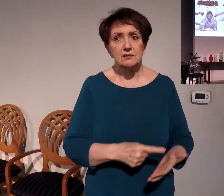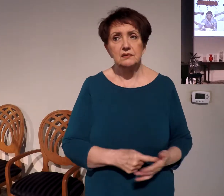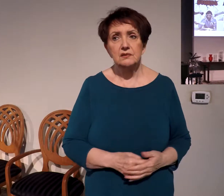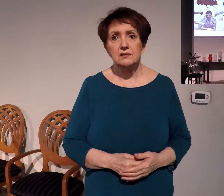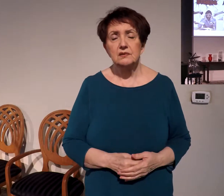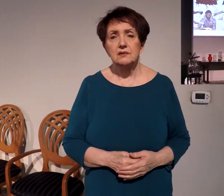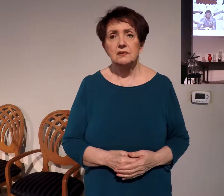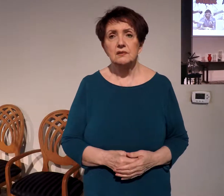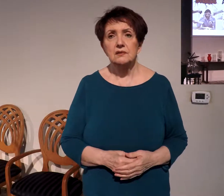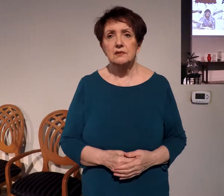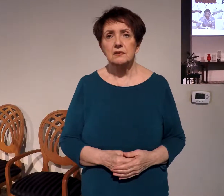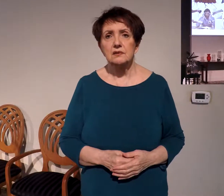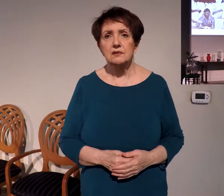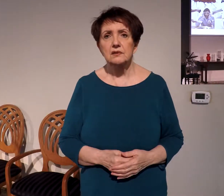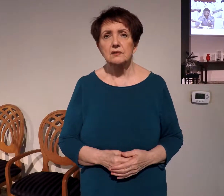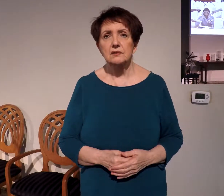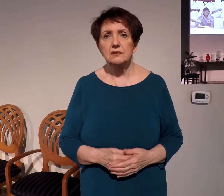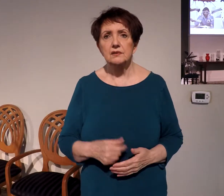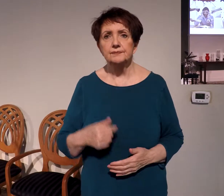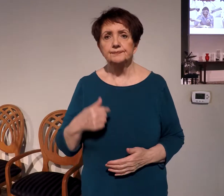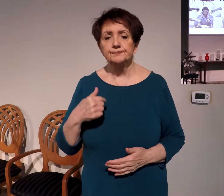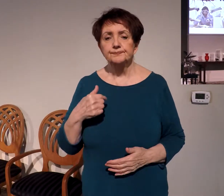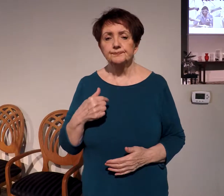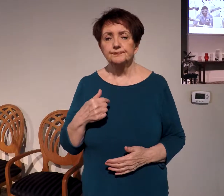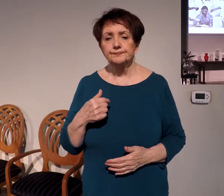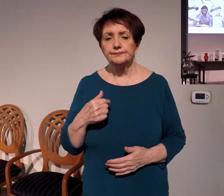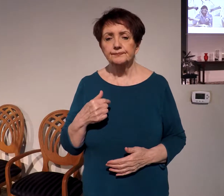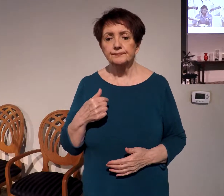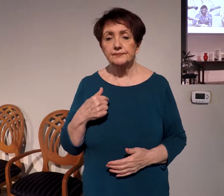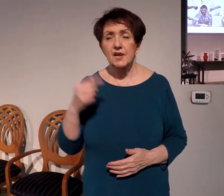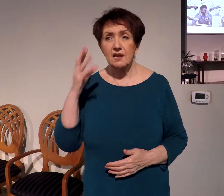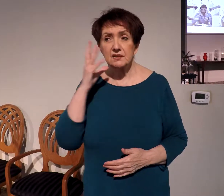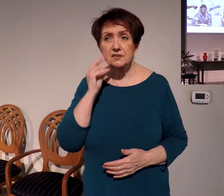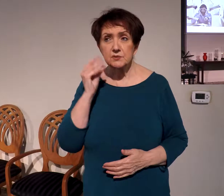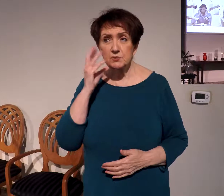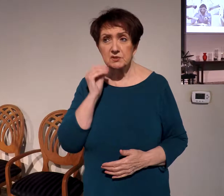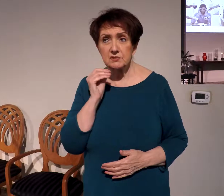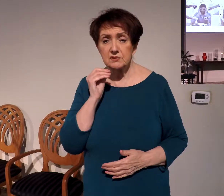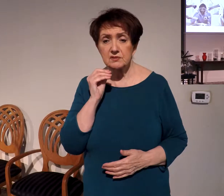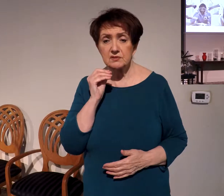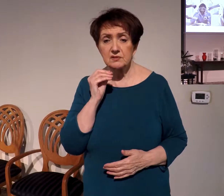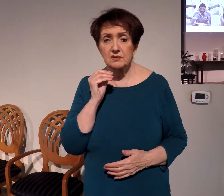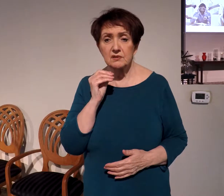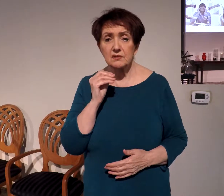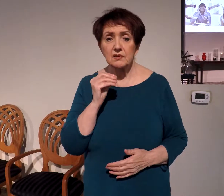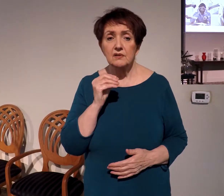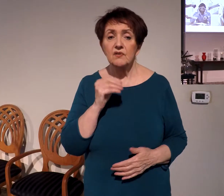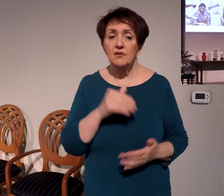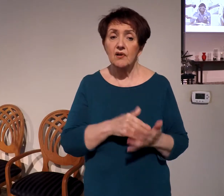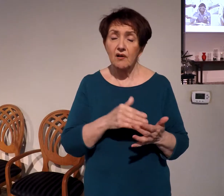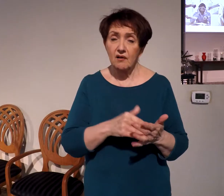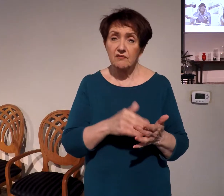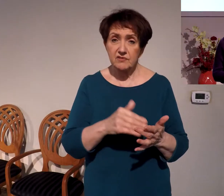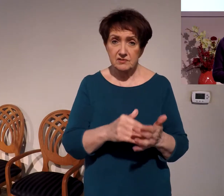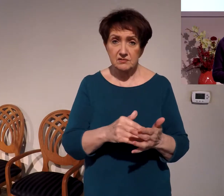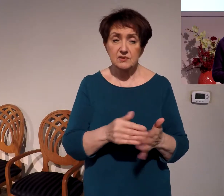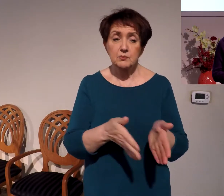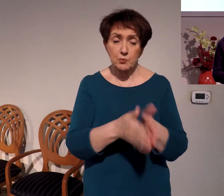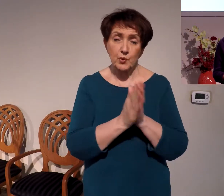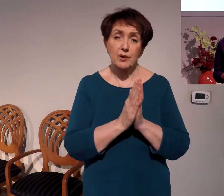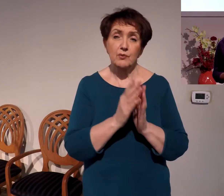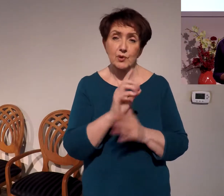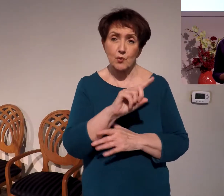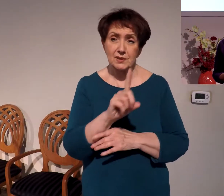of the things that I experience is that these are some of the most common prayer requests that we have. And